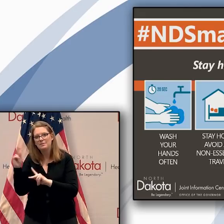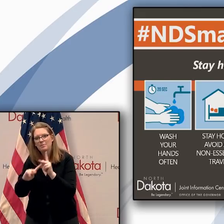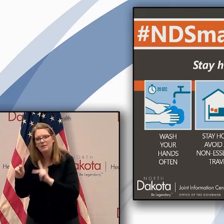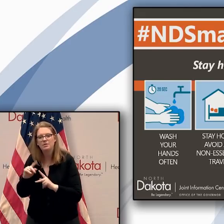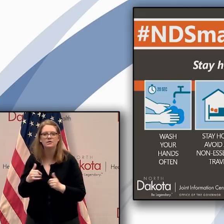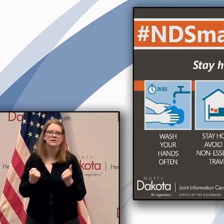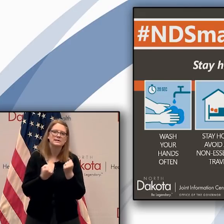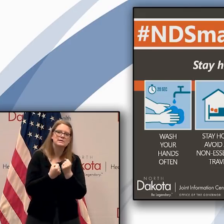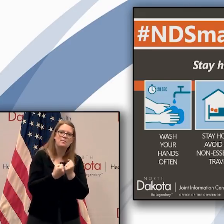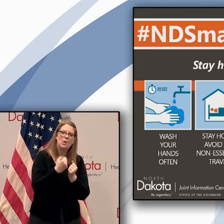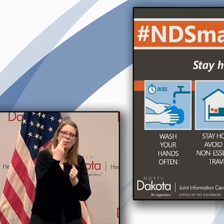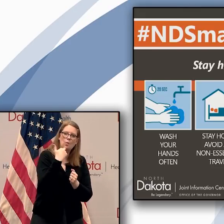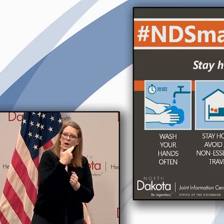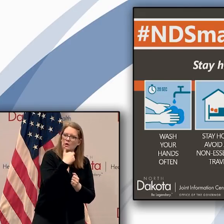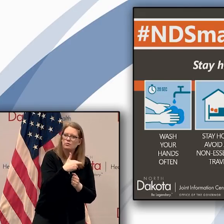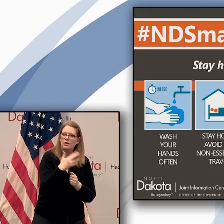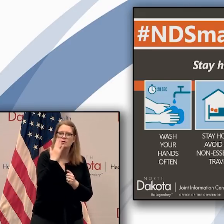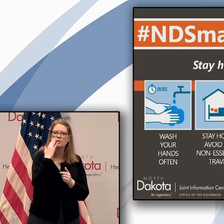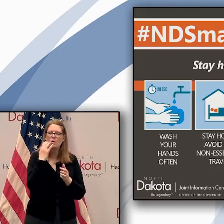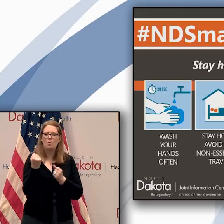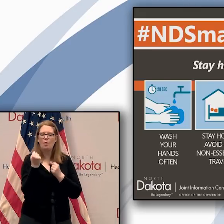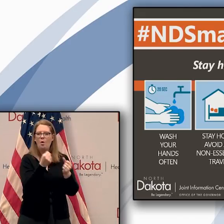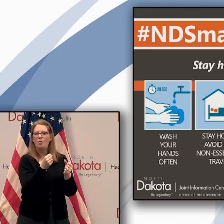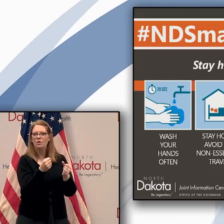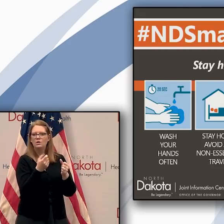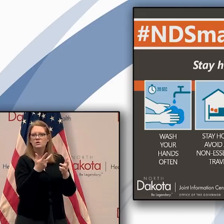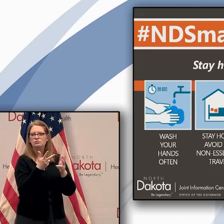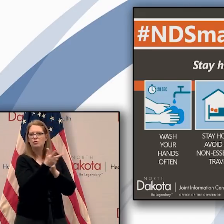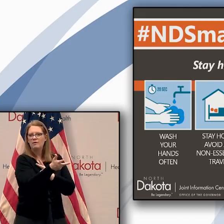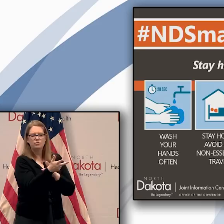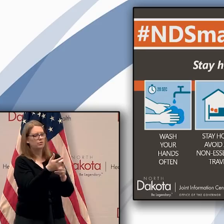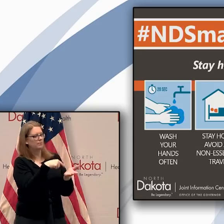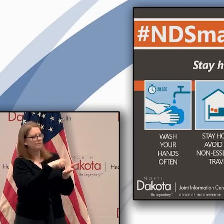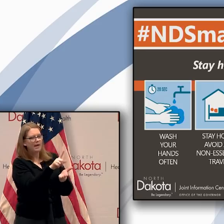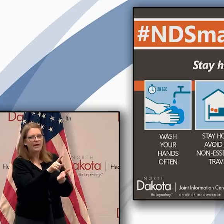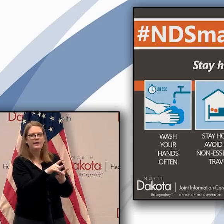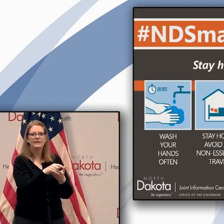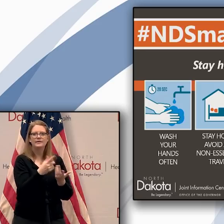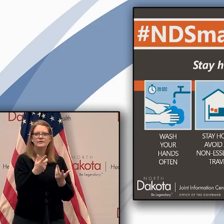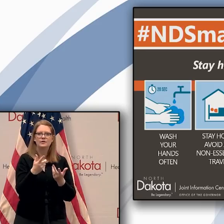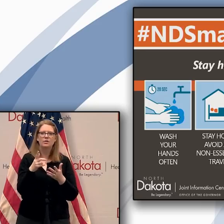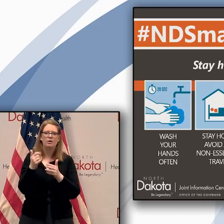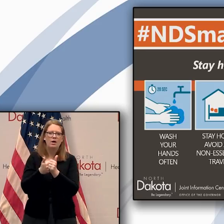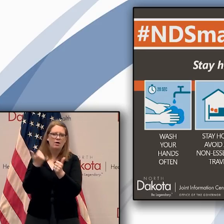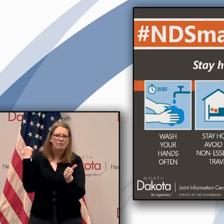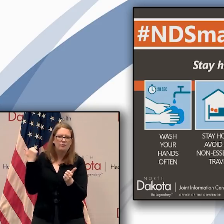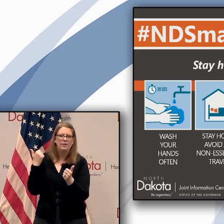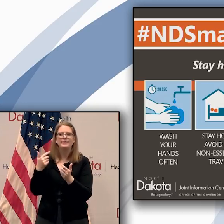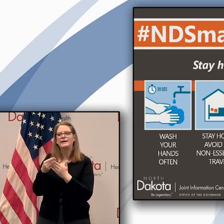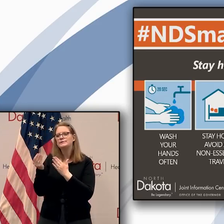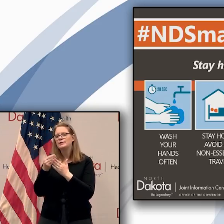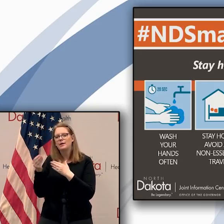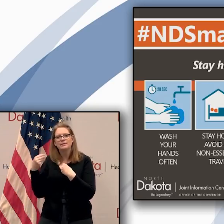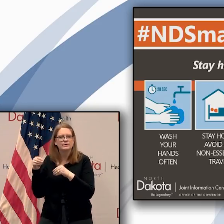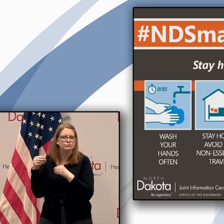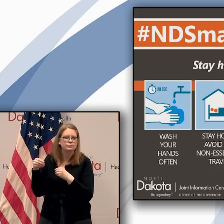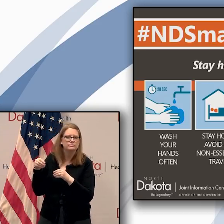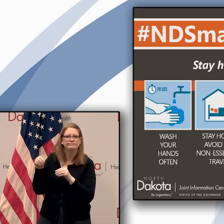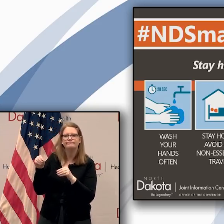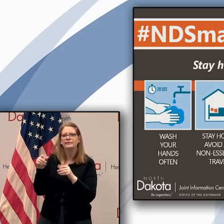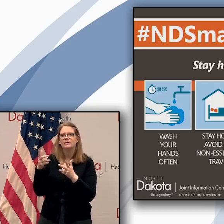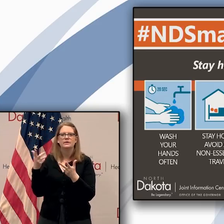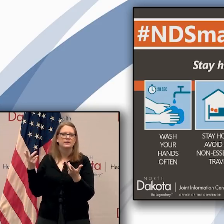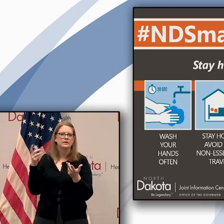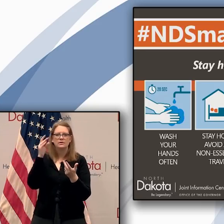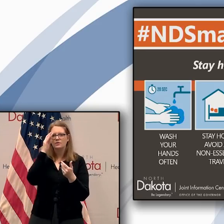support restaurants by using drive-through pickup or delivery. Avoid discretionary travel, shopping trips, or social visits. Observe and